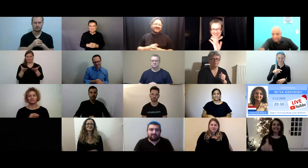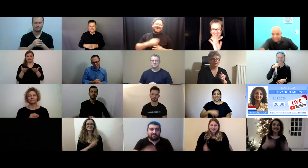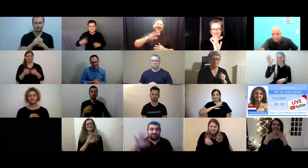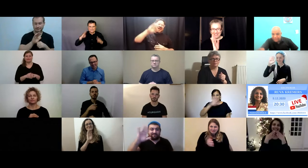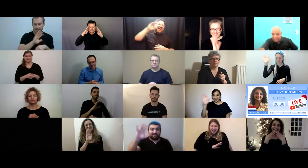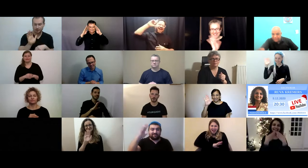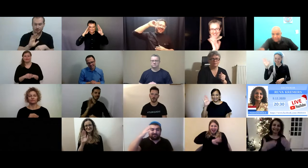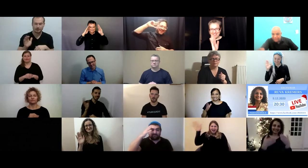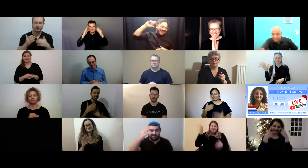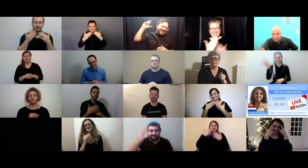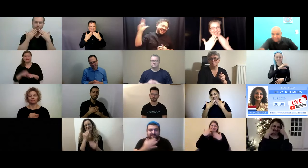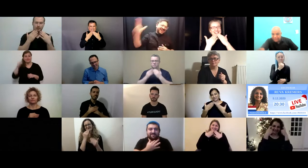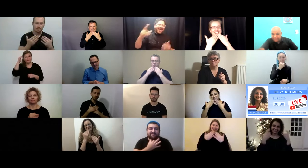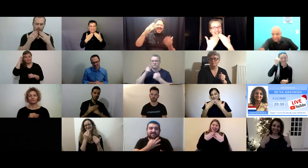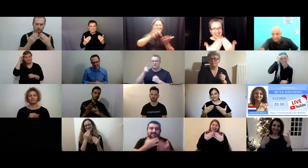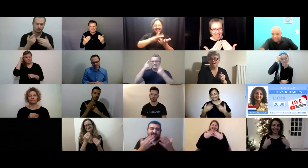Hello.